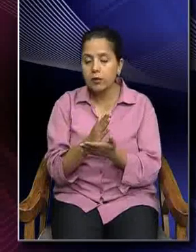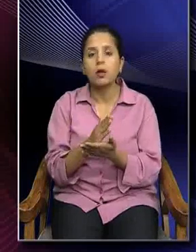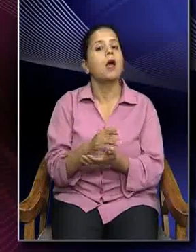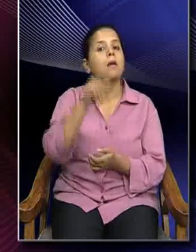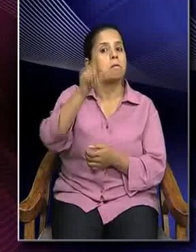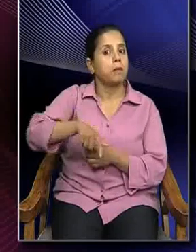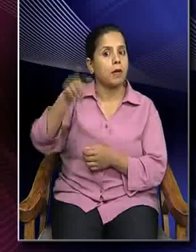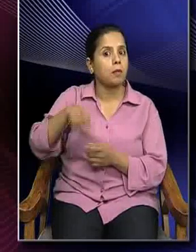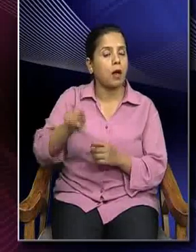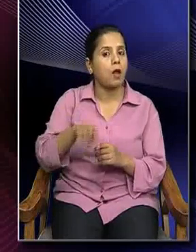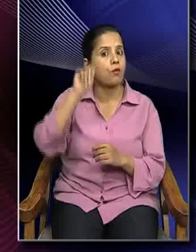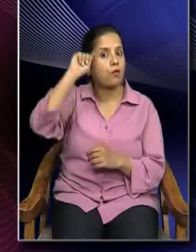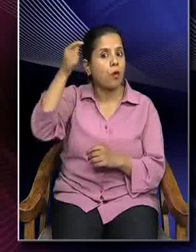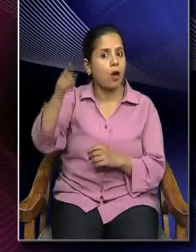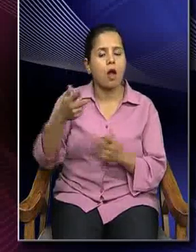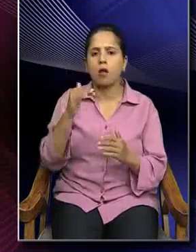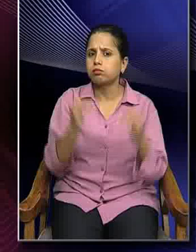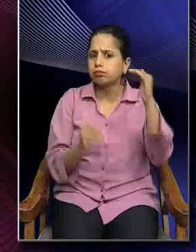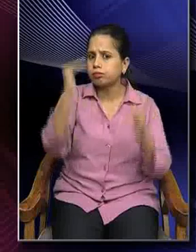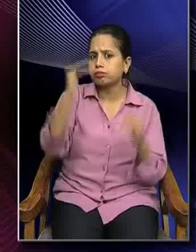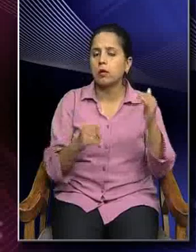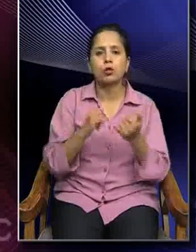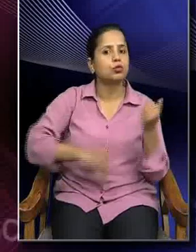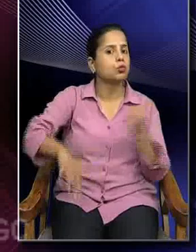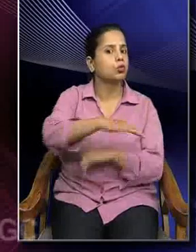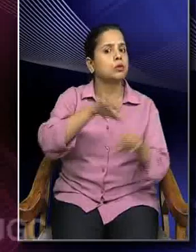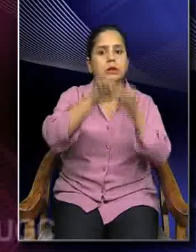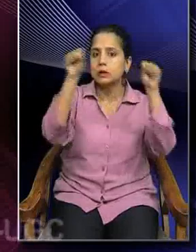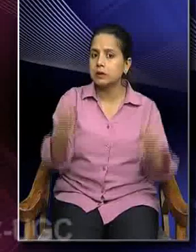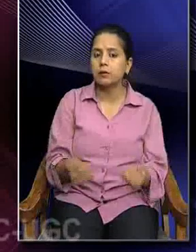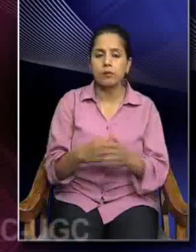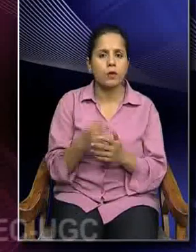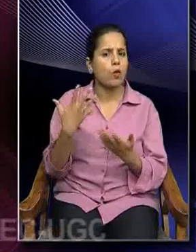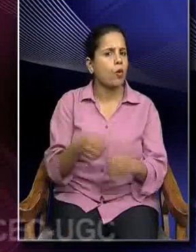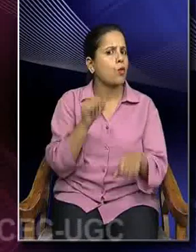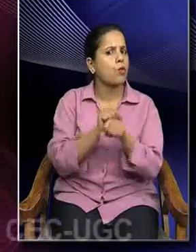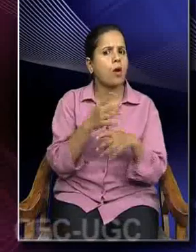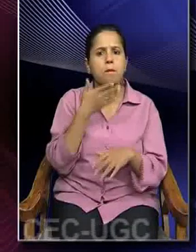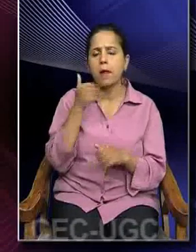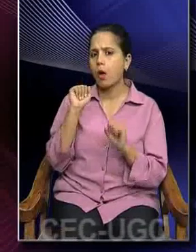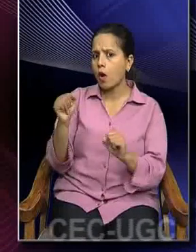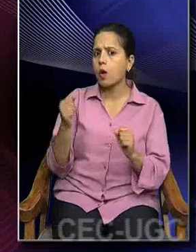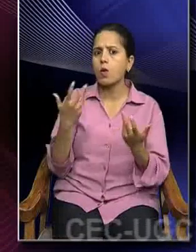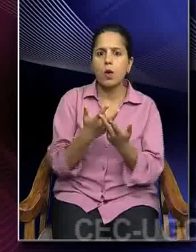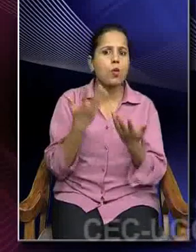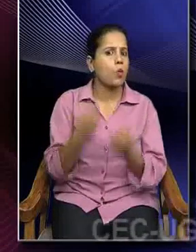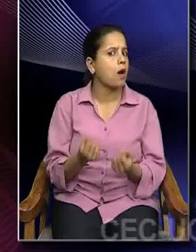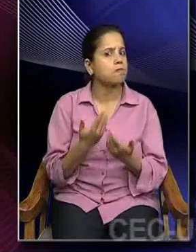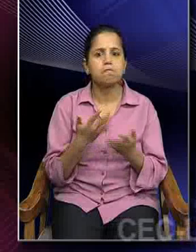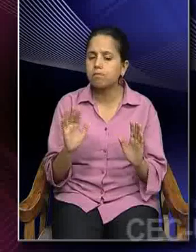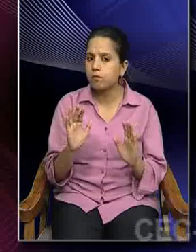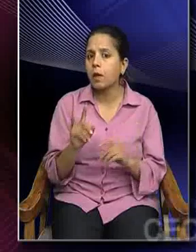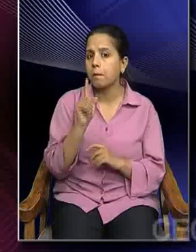people invest in unequal social system that do not work in their best interest but